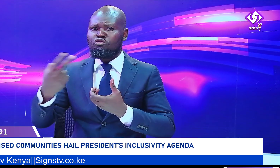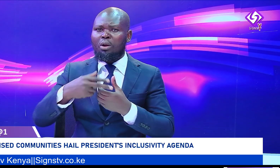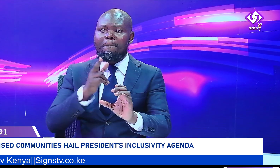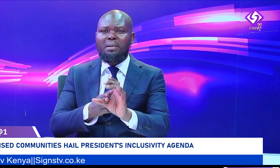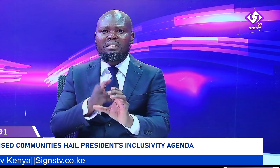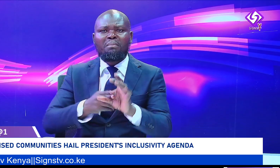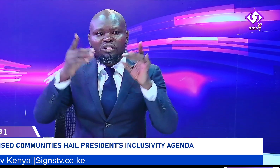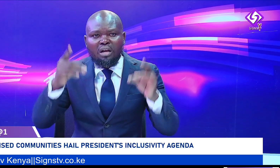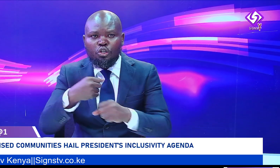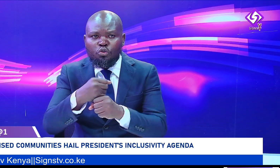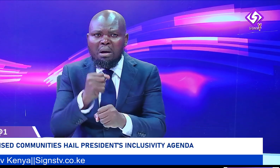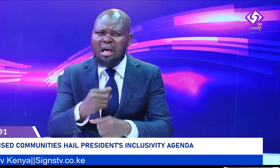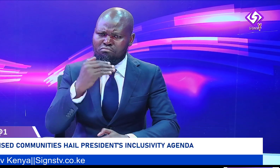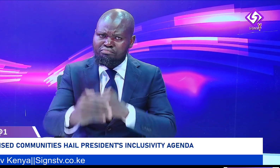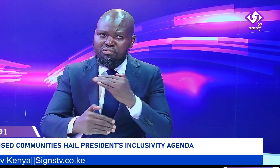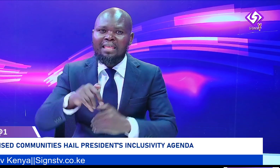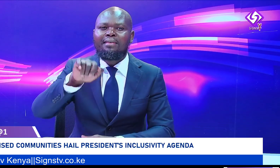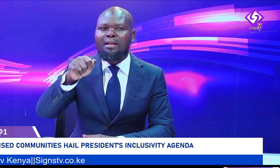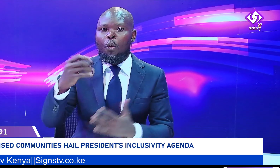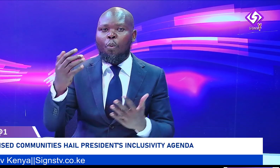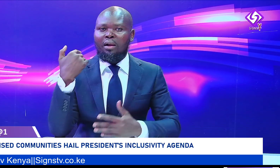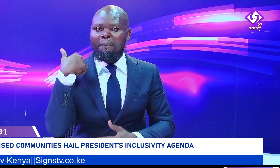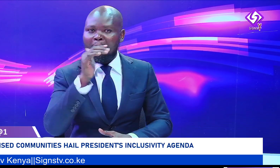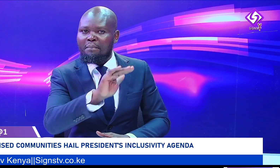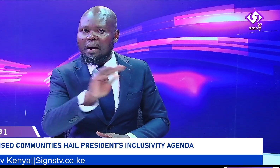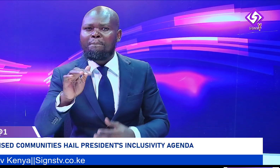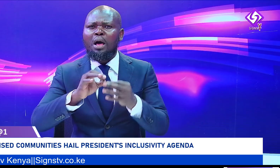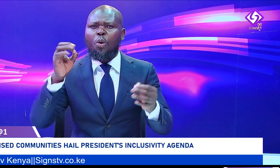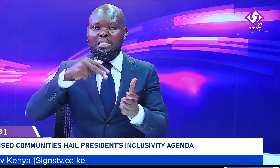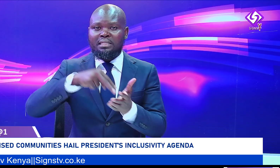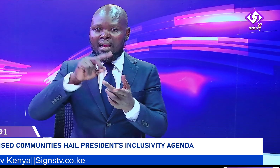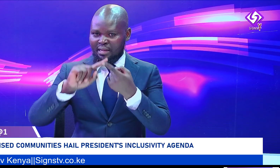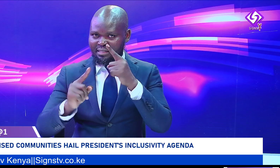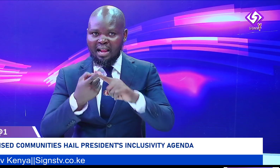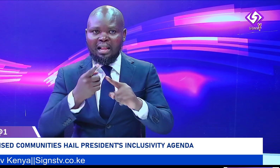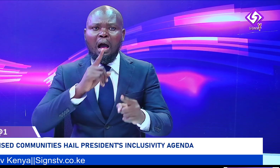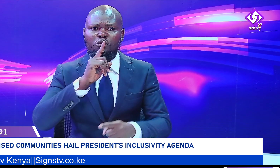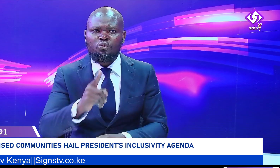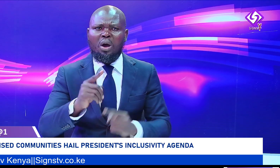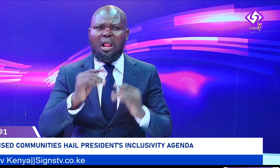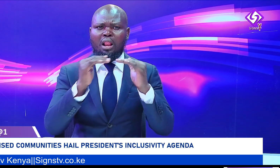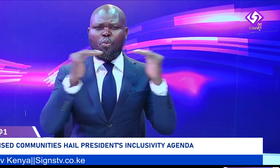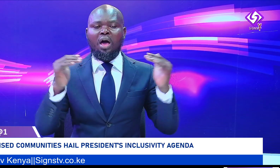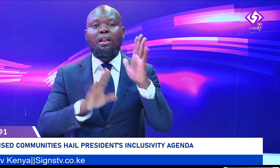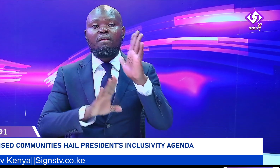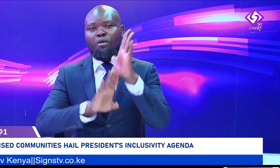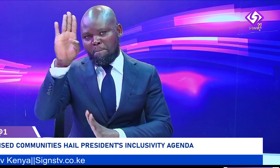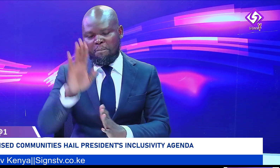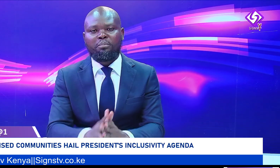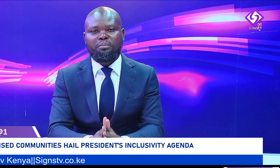argue that meaningful participation in decision-making processes is key to addressing the long-standing inequalities and